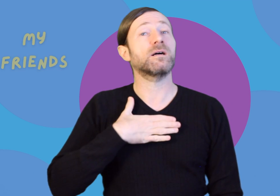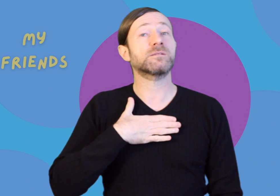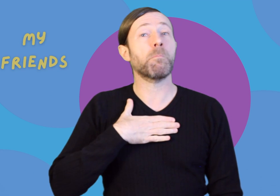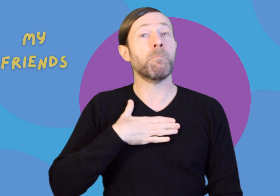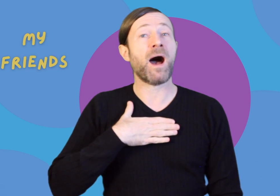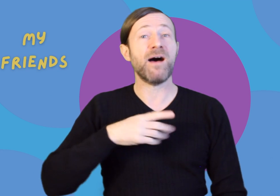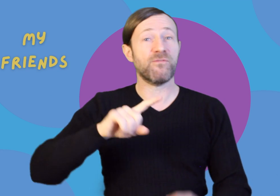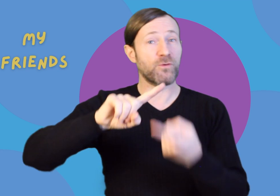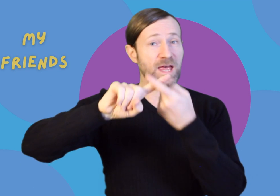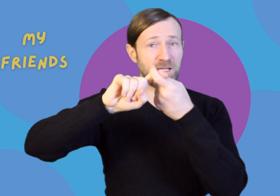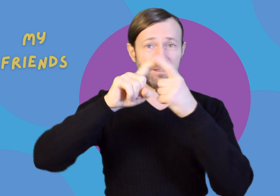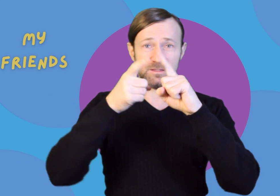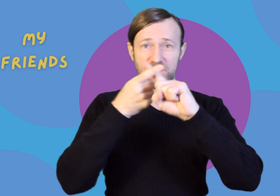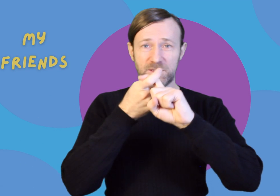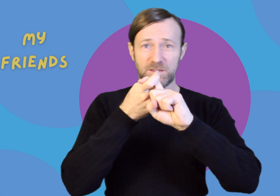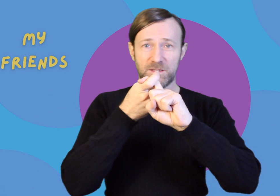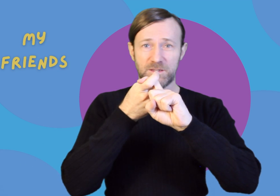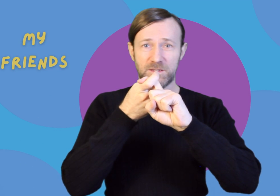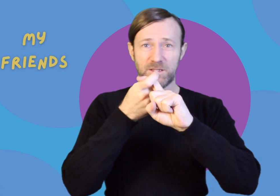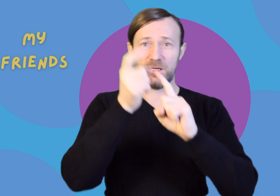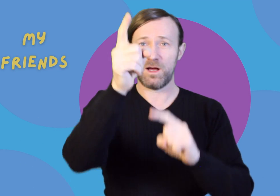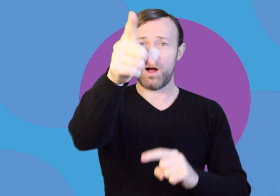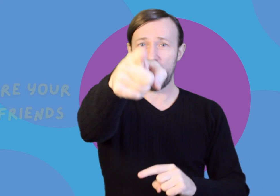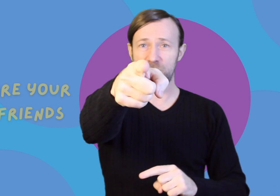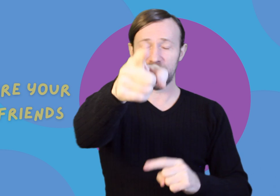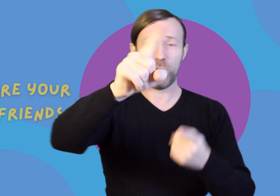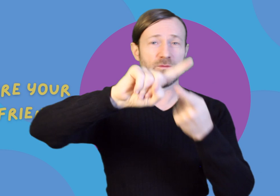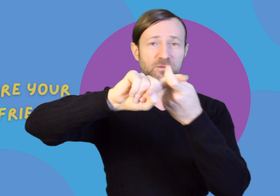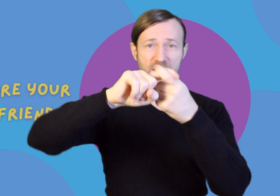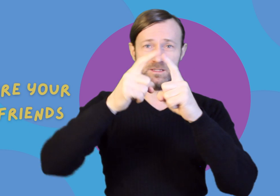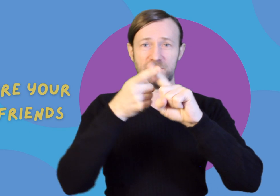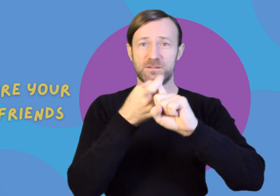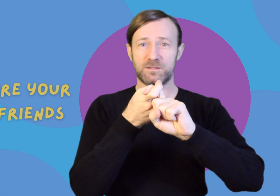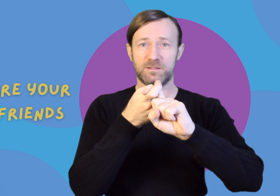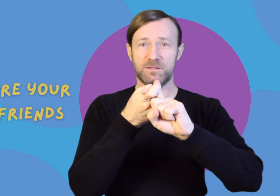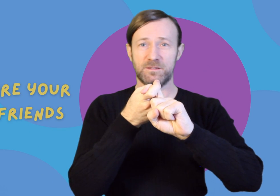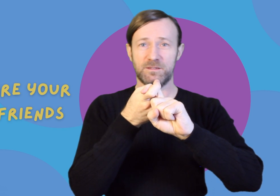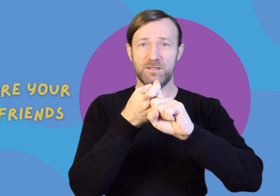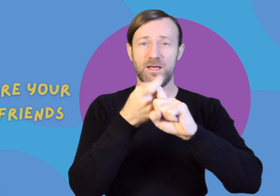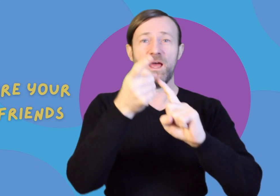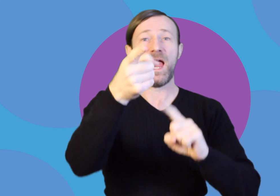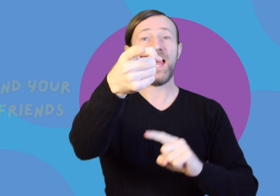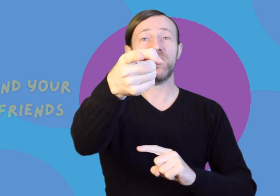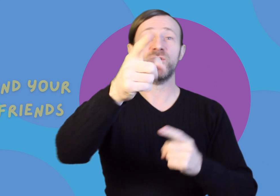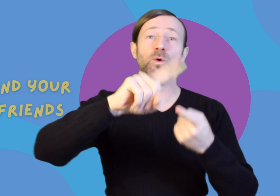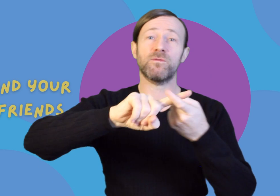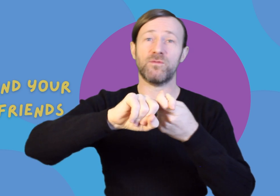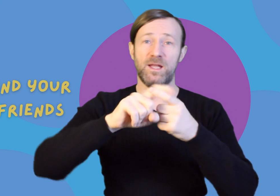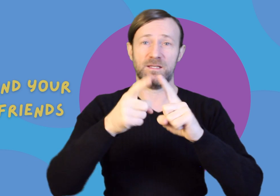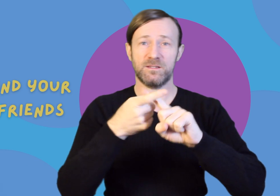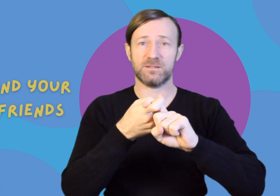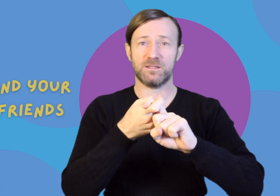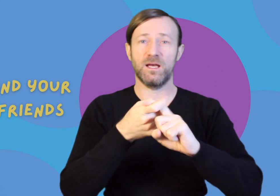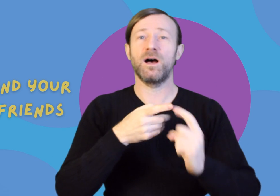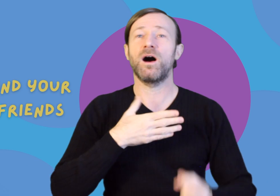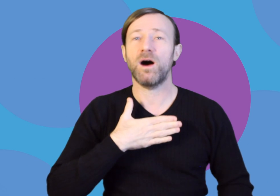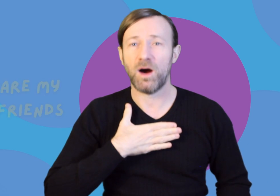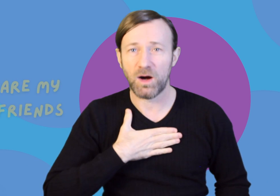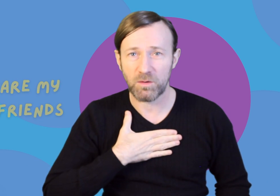'Cause my friends are your friends, and your friends are